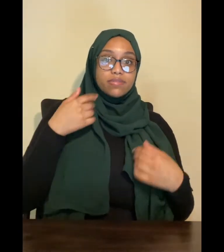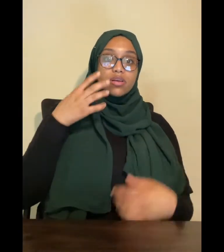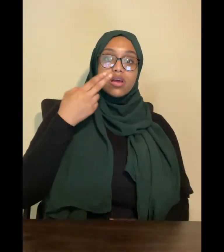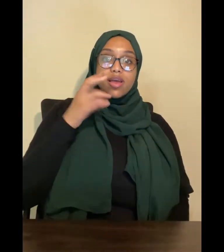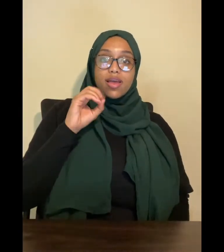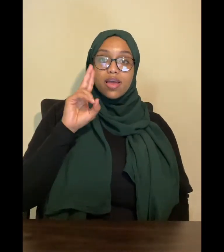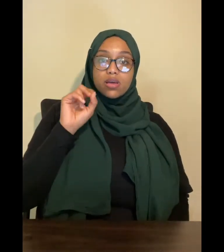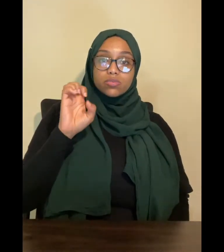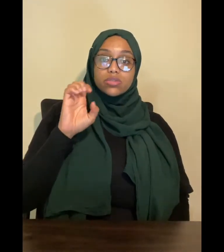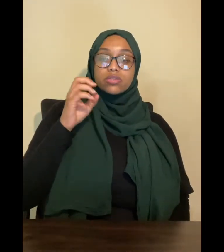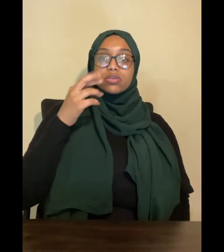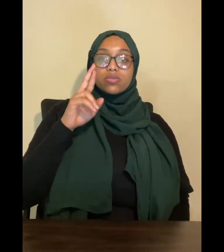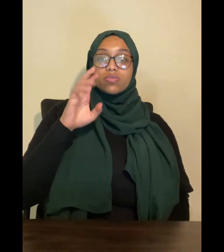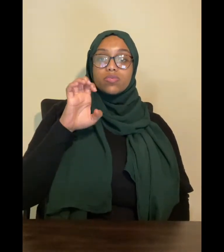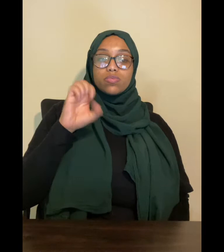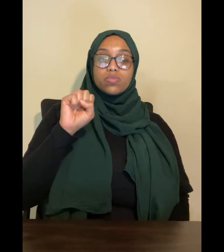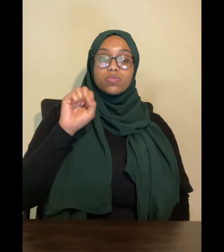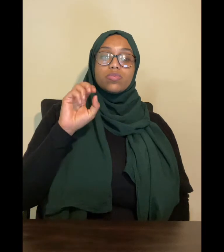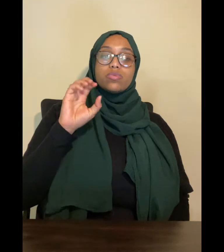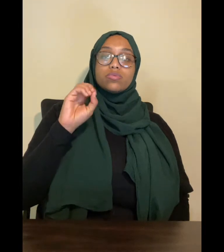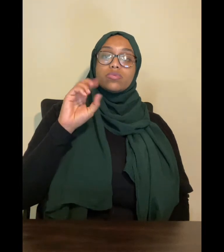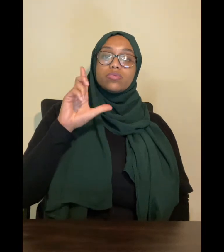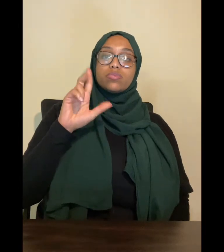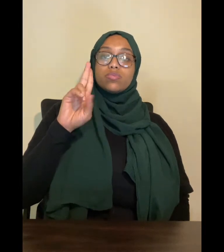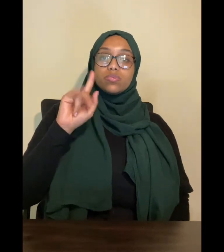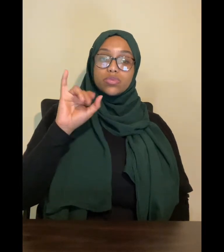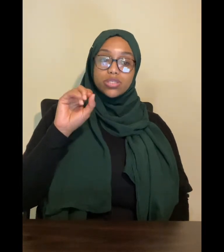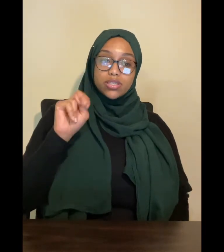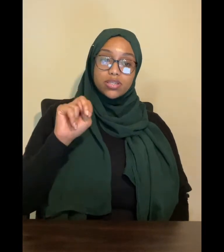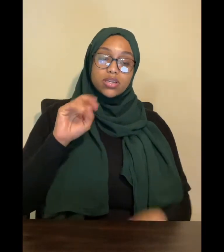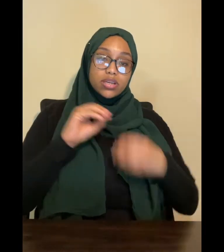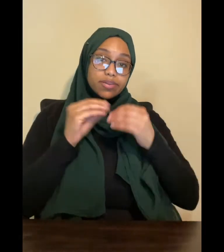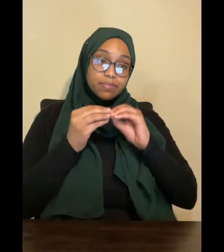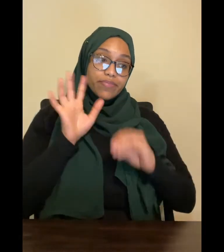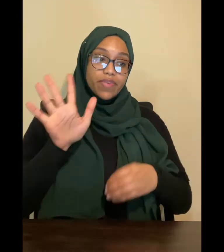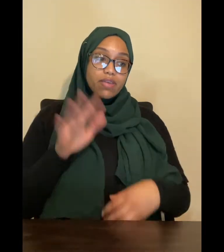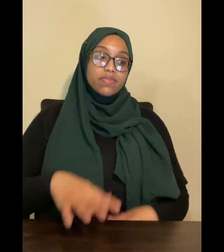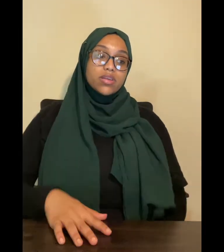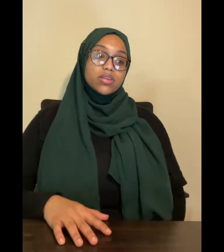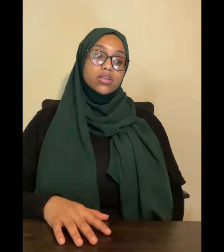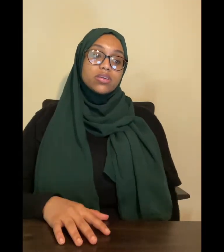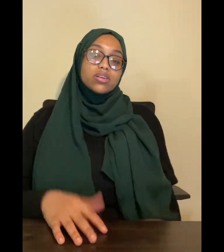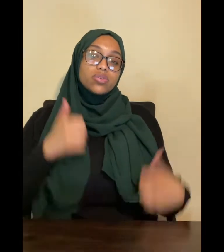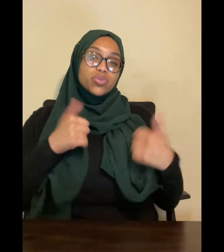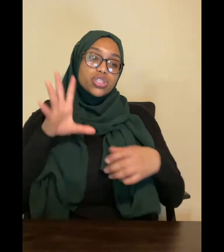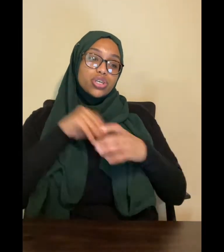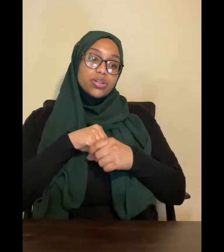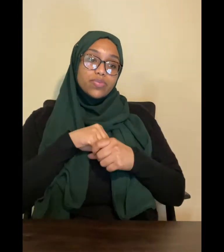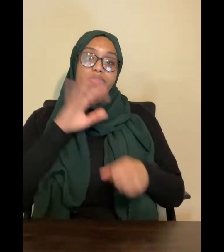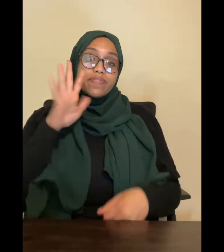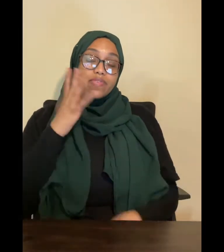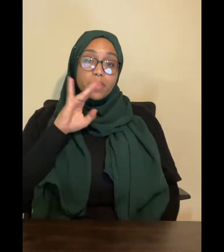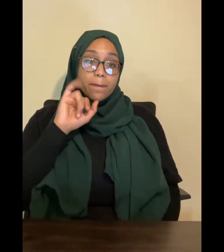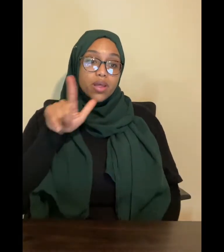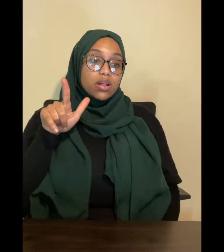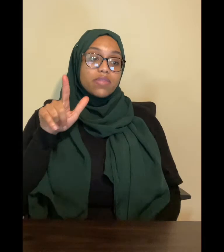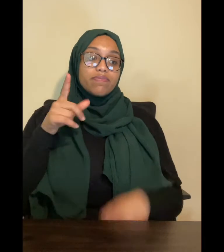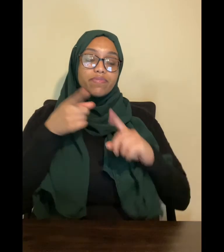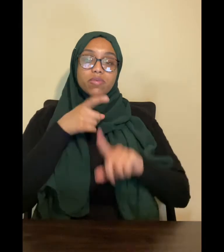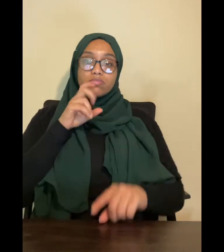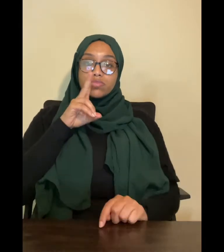after the end of the Congress, those bills have to be reintroduced if they haven't been passed. Everything ends, and you start